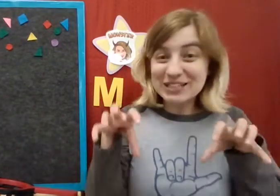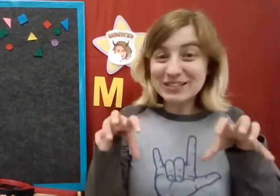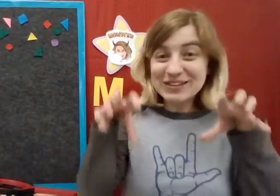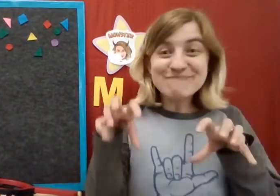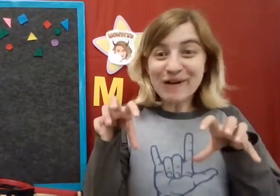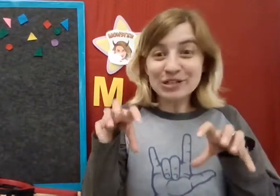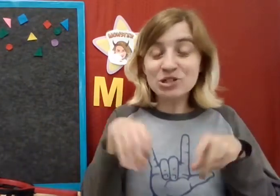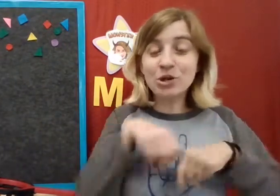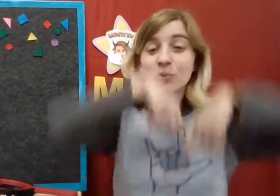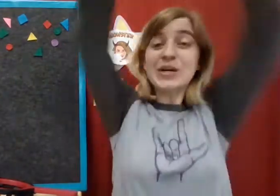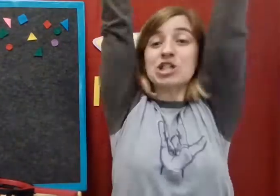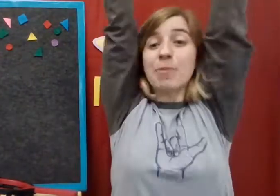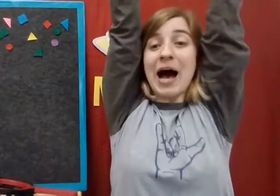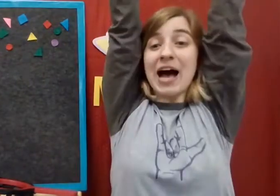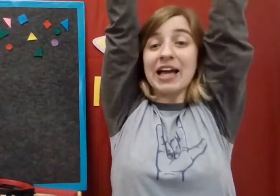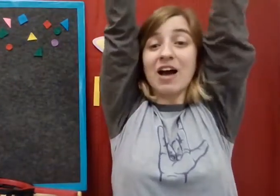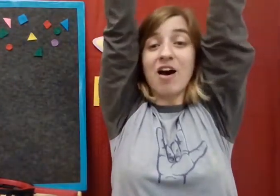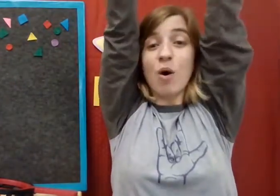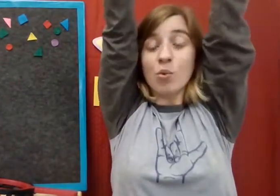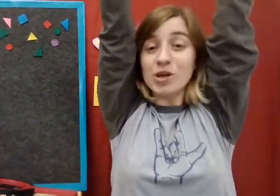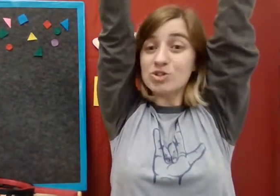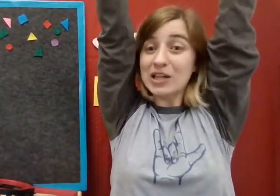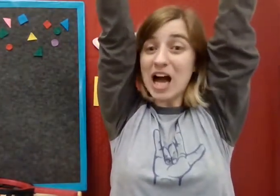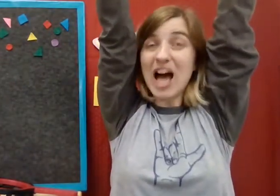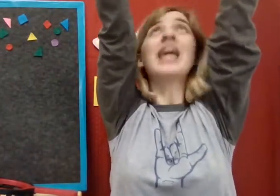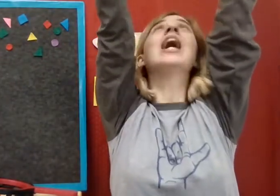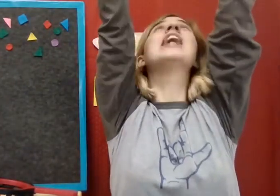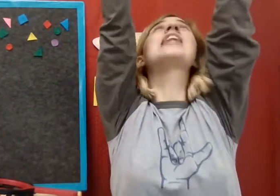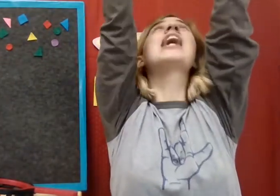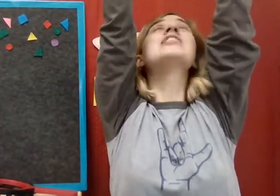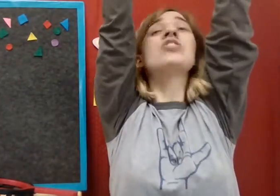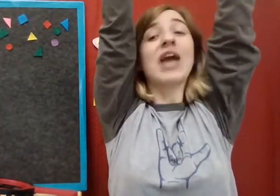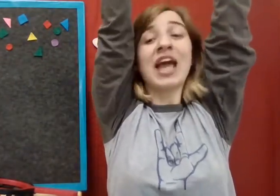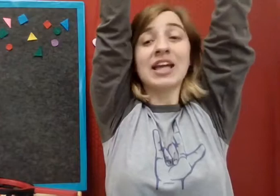monster, monster, reach up high." Reach really high as you can.